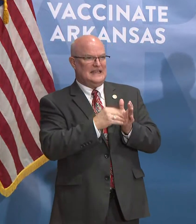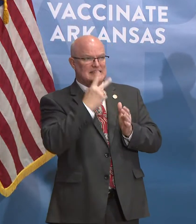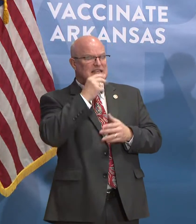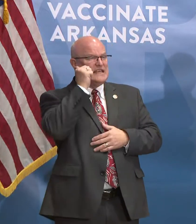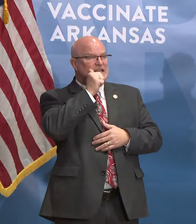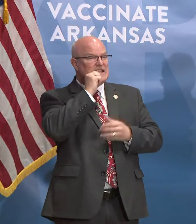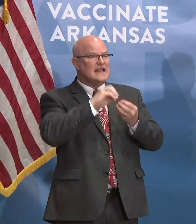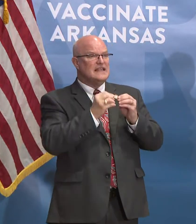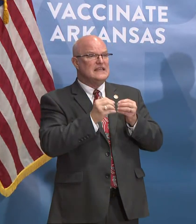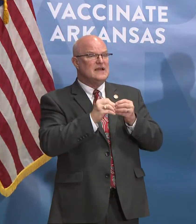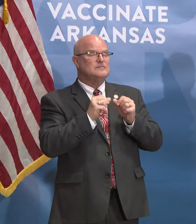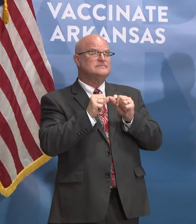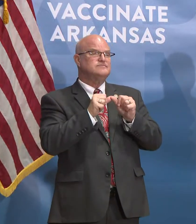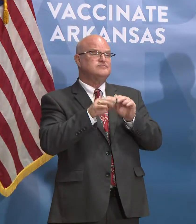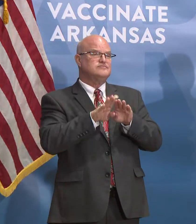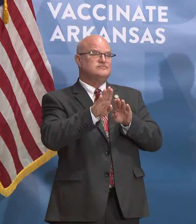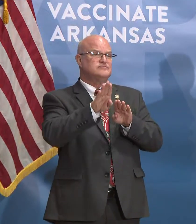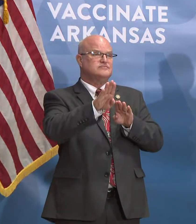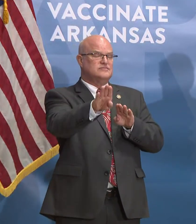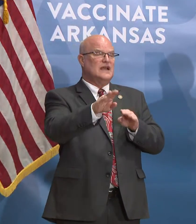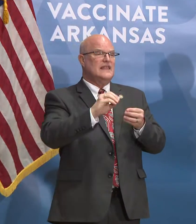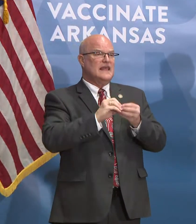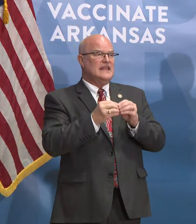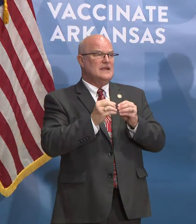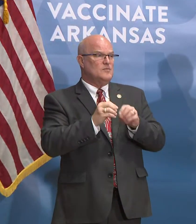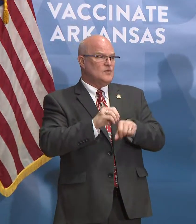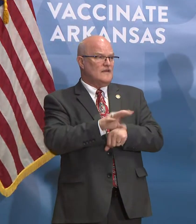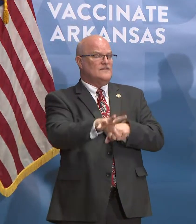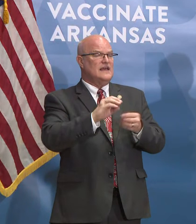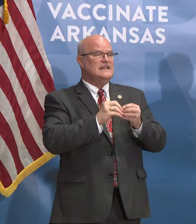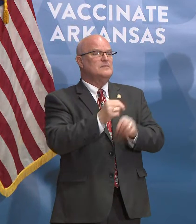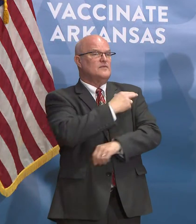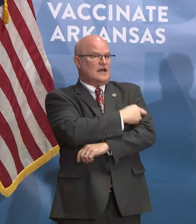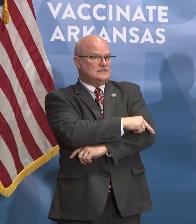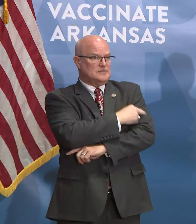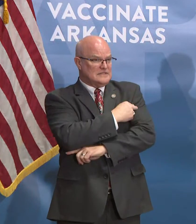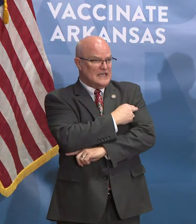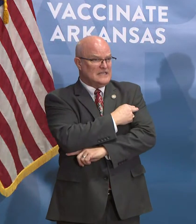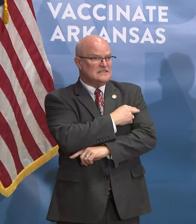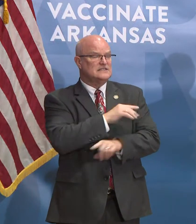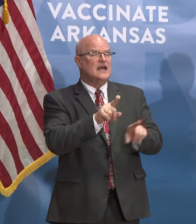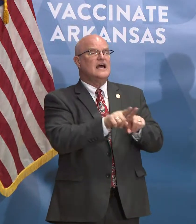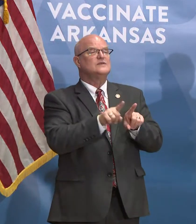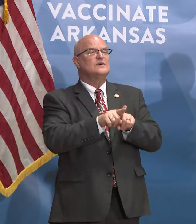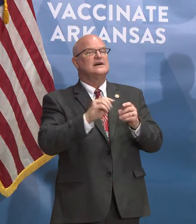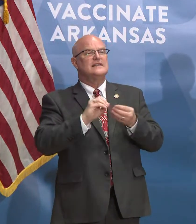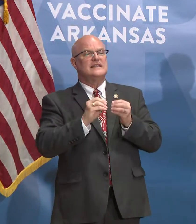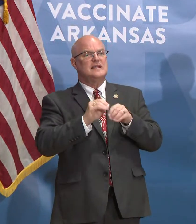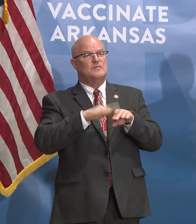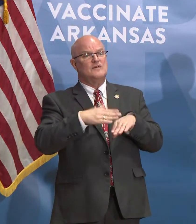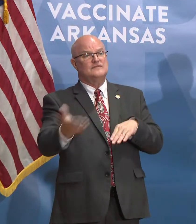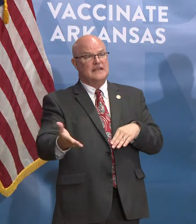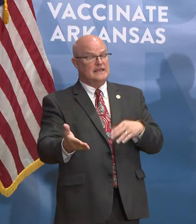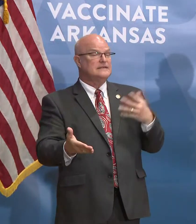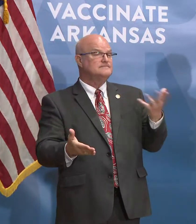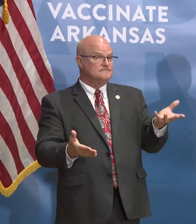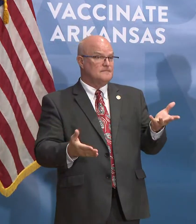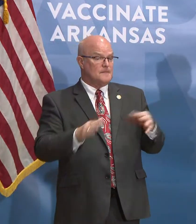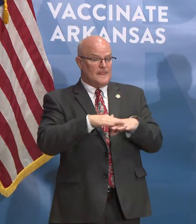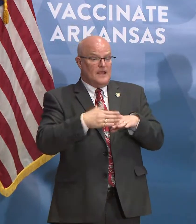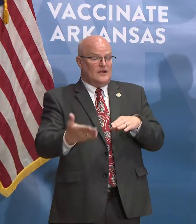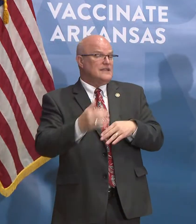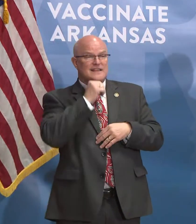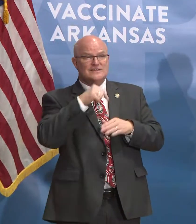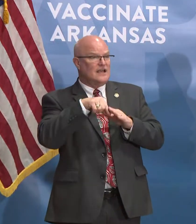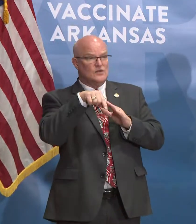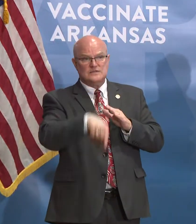daily number that's going to persist. And that daily number will affect the number of hospitalizations we have, as well as the number of deaths. As you've seen, our deaths are not